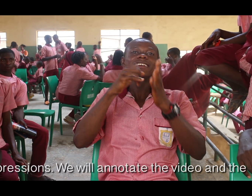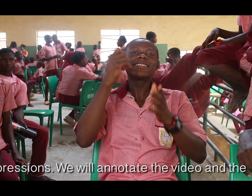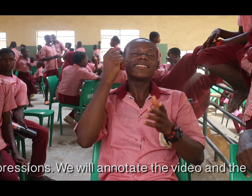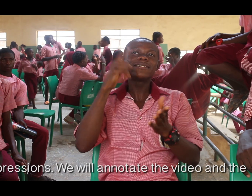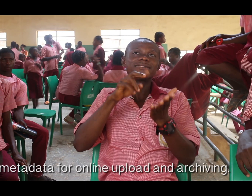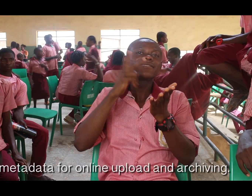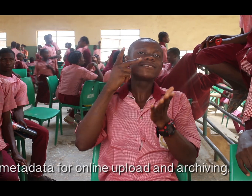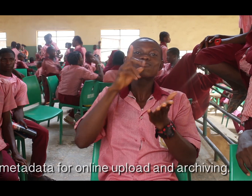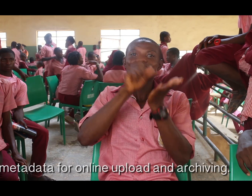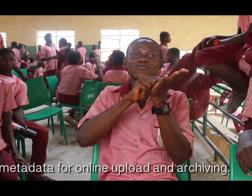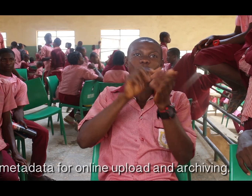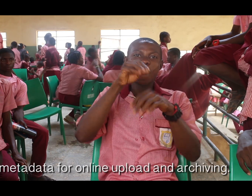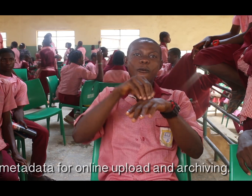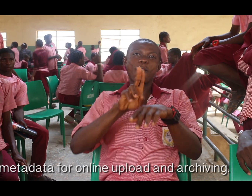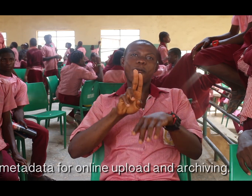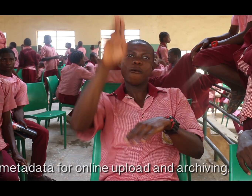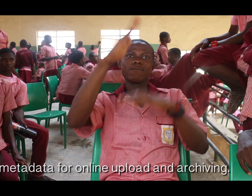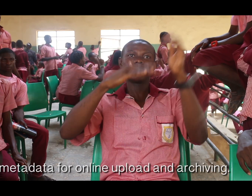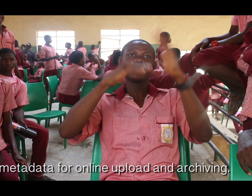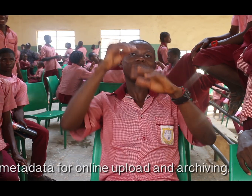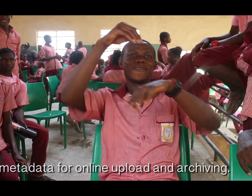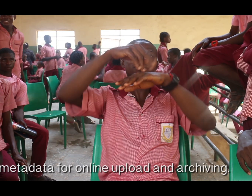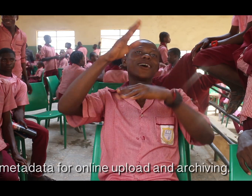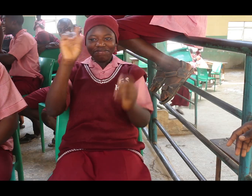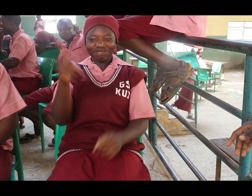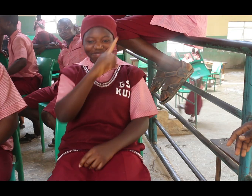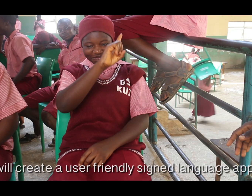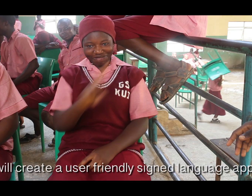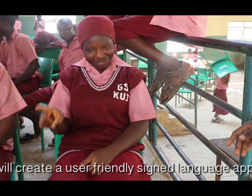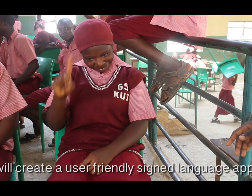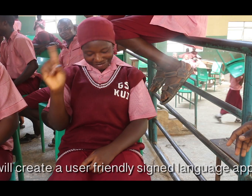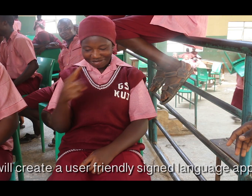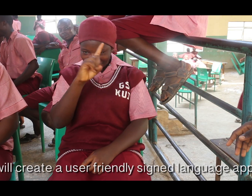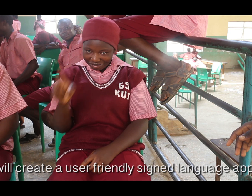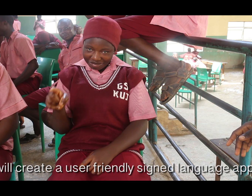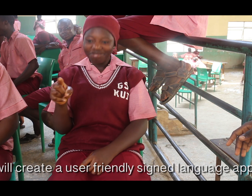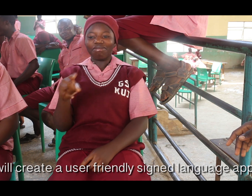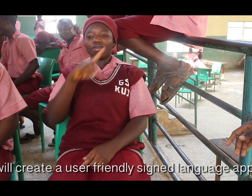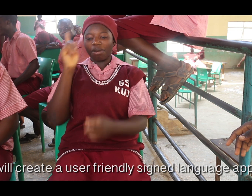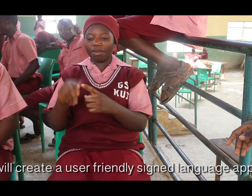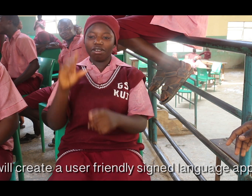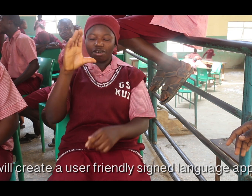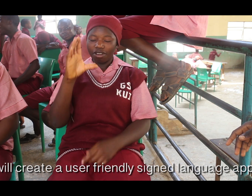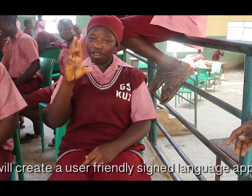and metadata for online upload and archiving. We will create a user-friendly sign language app